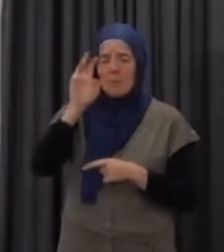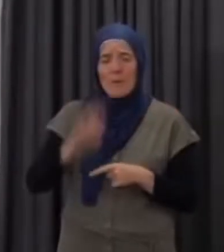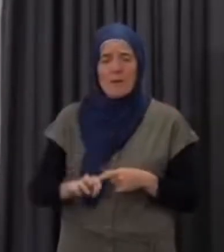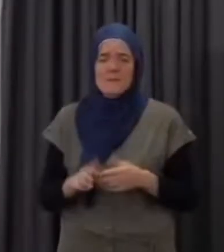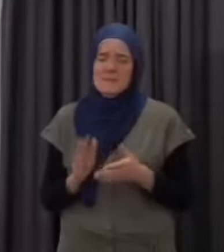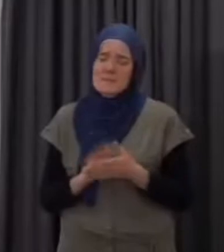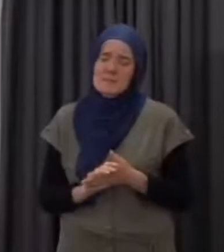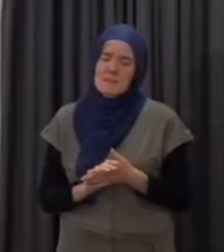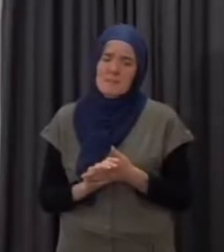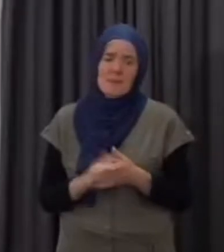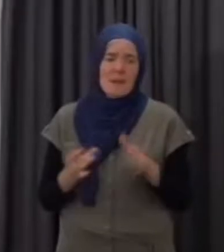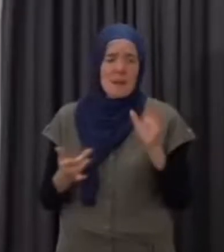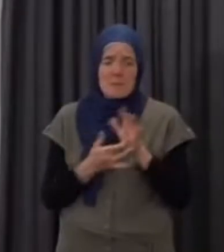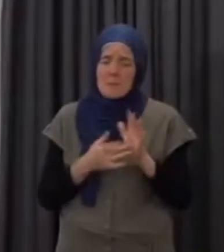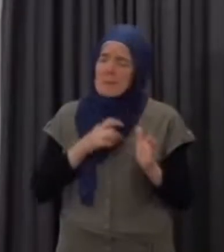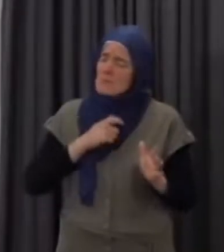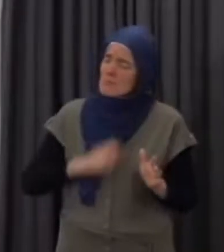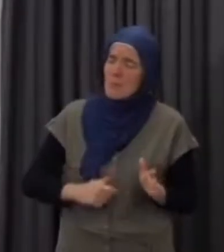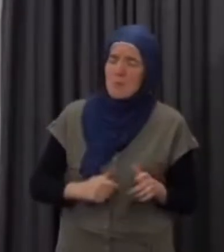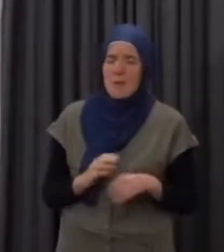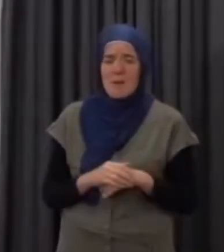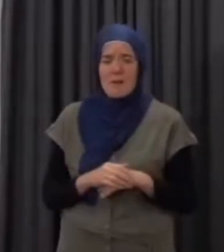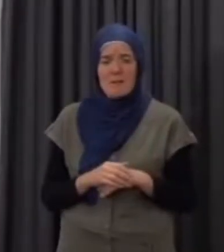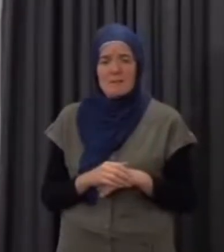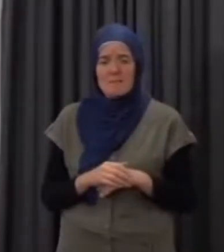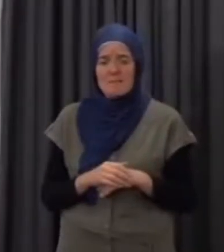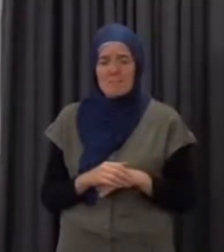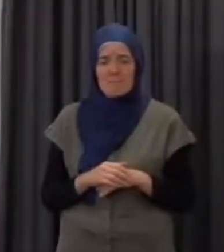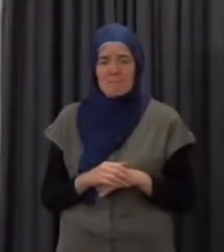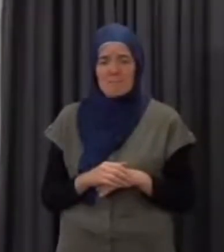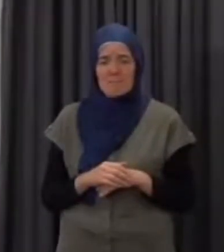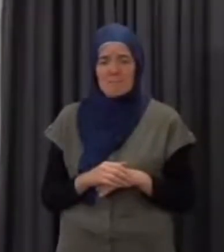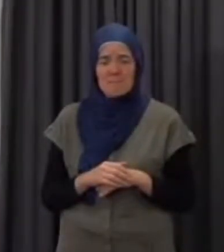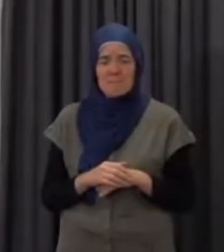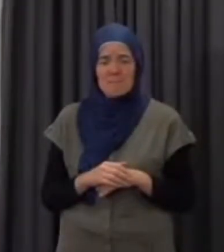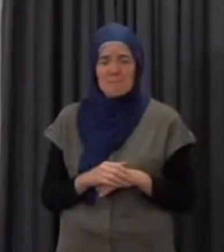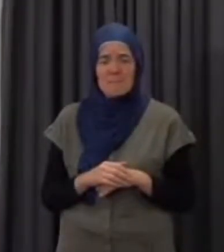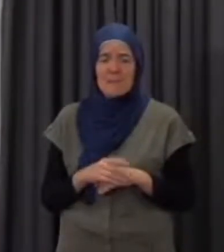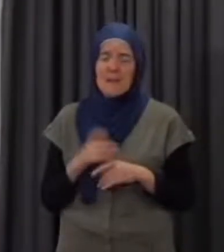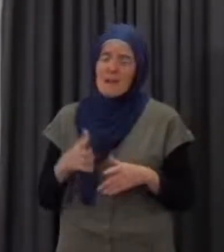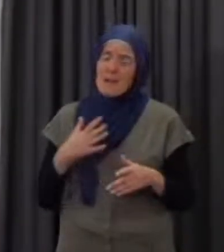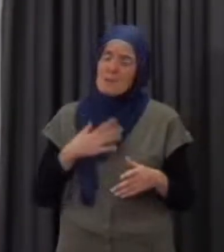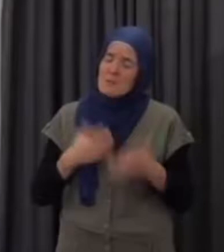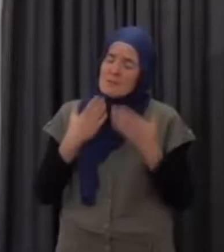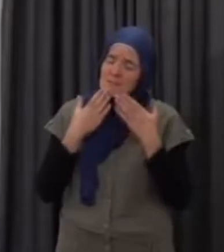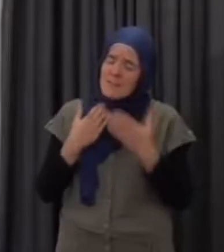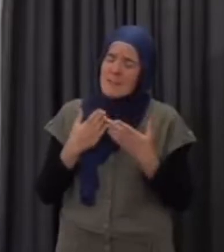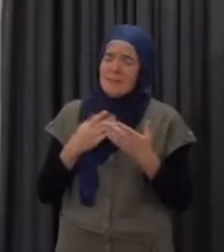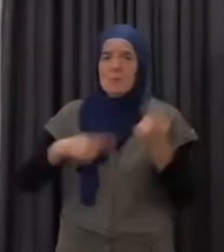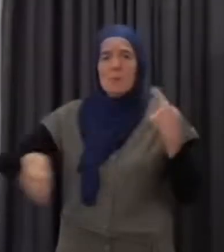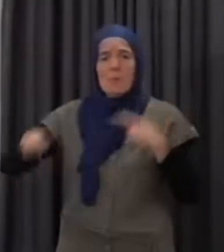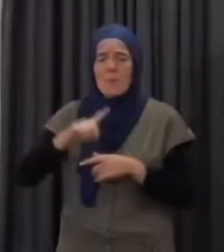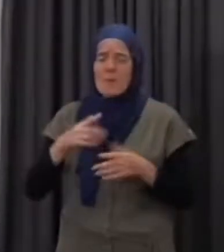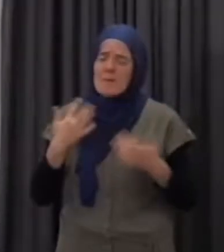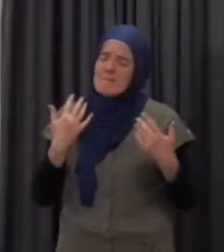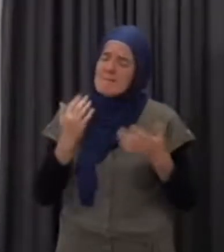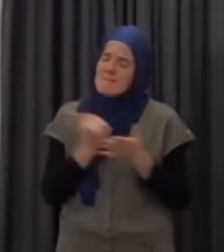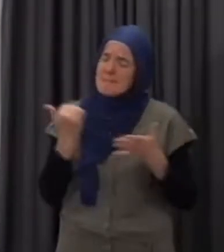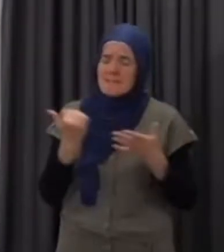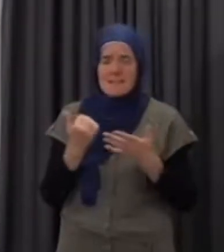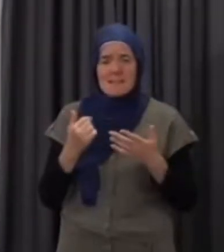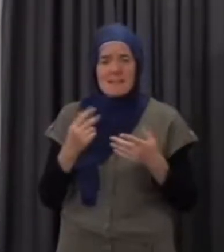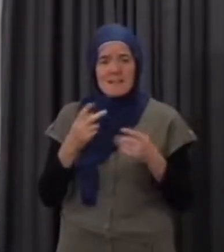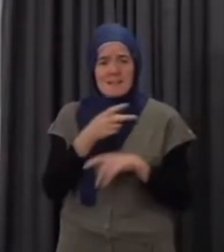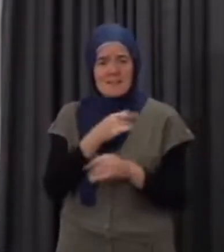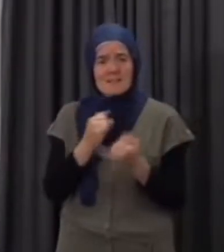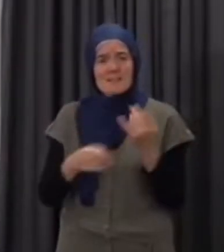all our healthcare workers and staff. And I would also like to thank all of our fantastic staff for their care and their ongoing commitment to the Welsh